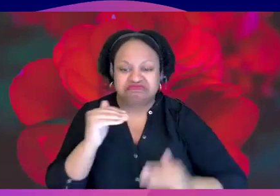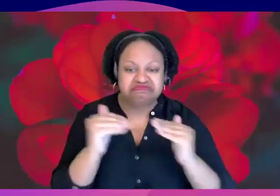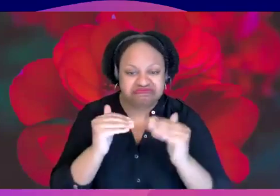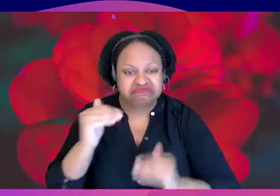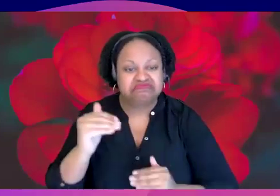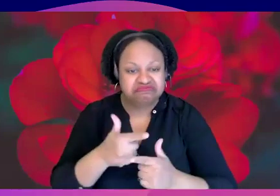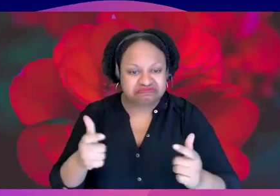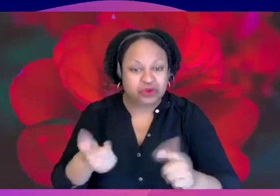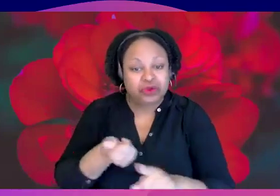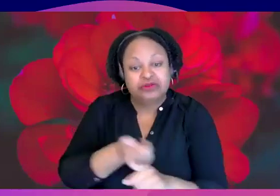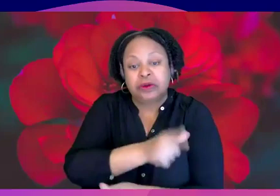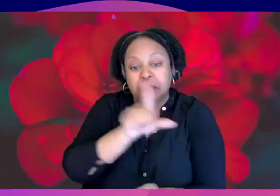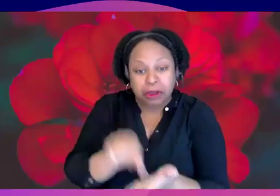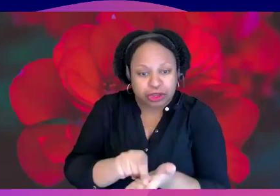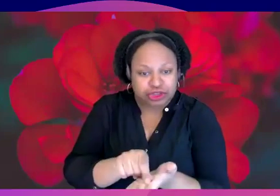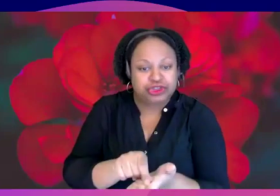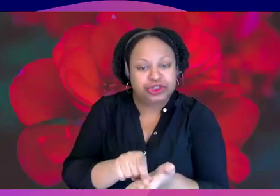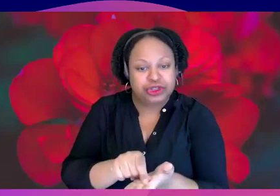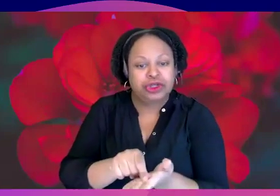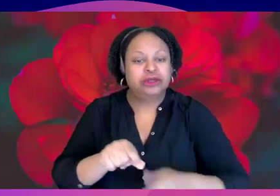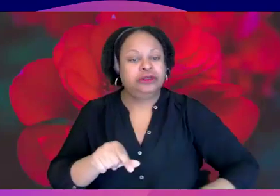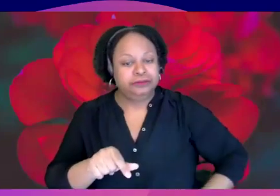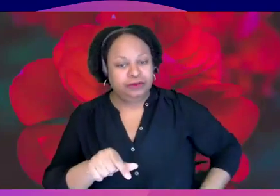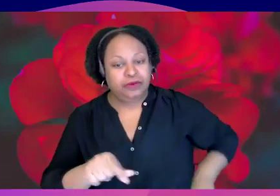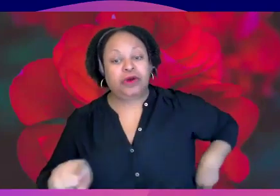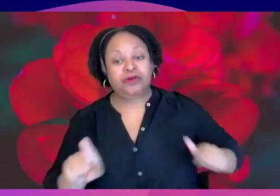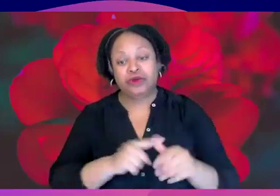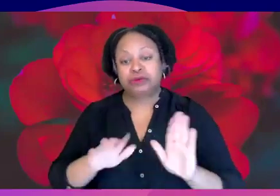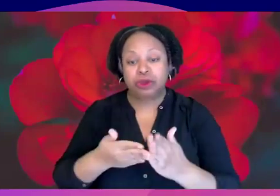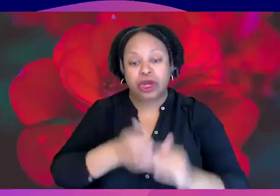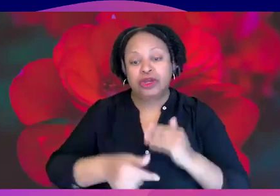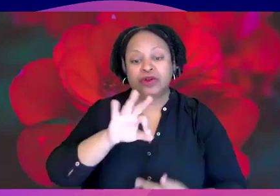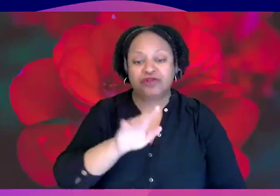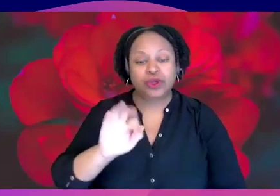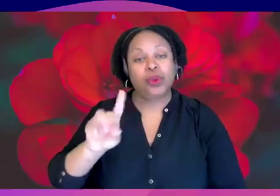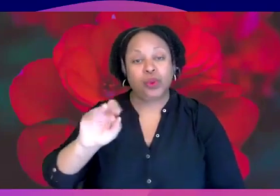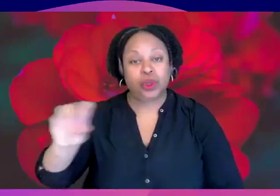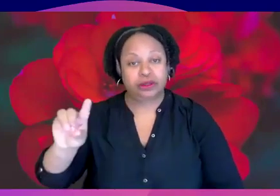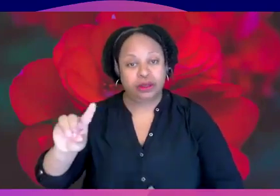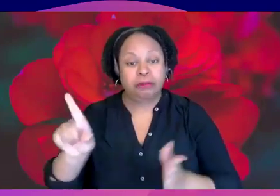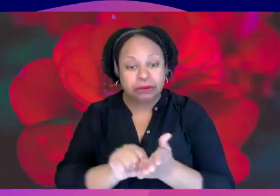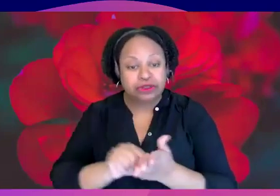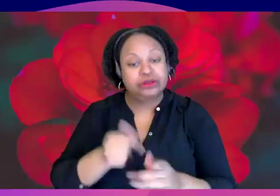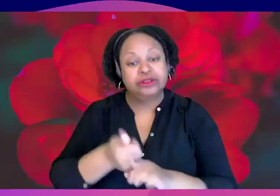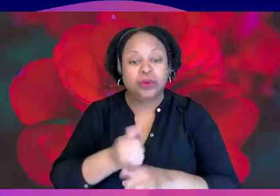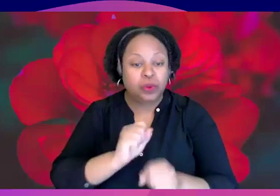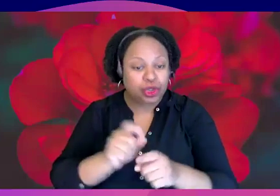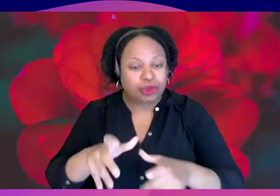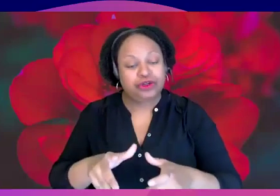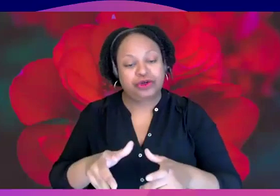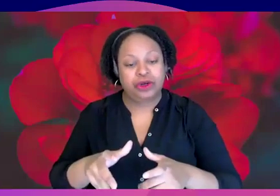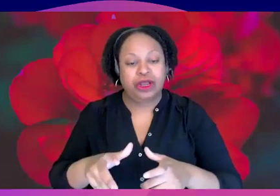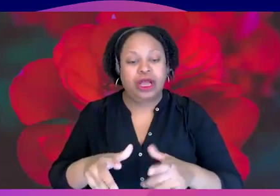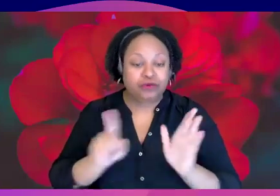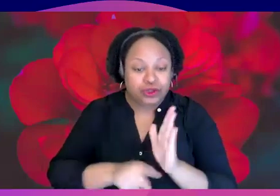Fernwood Publishing. Outside of academia, Chris worked as the Director of Research and Policy at Women's